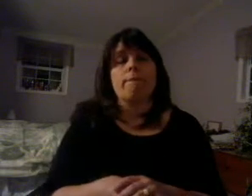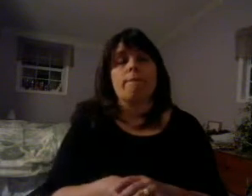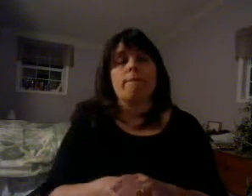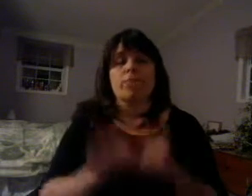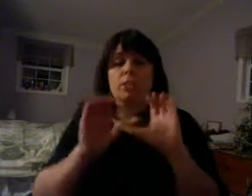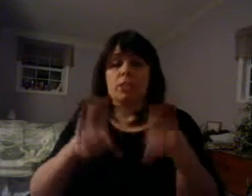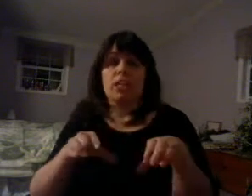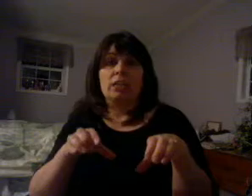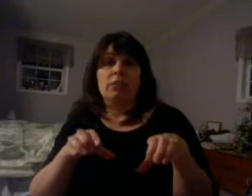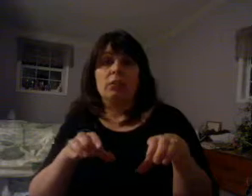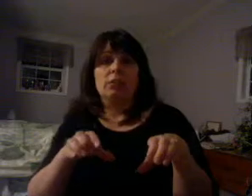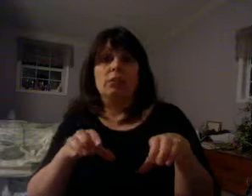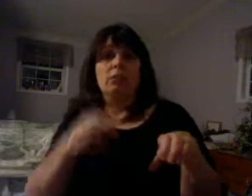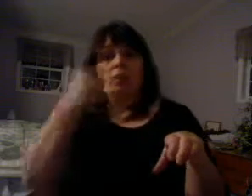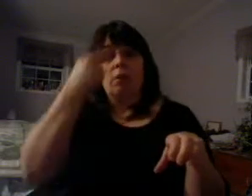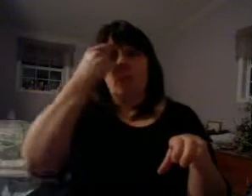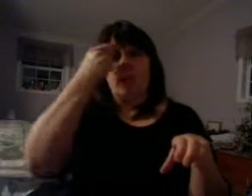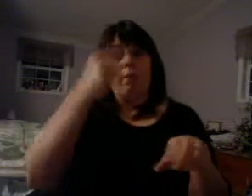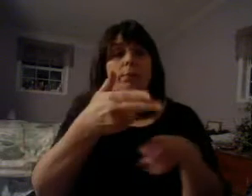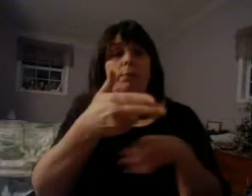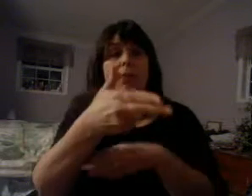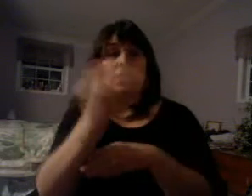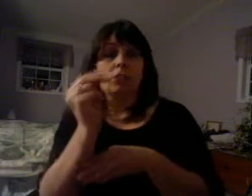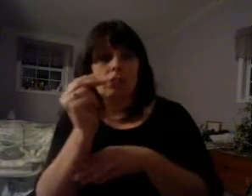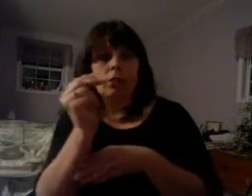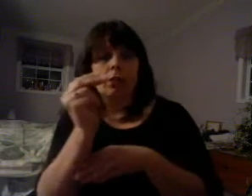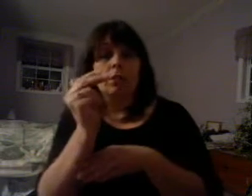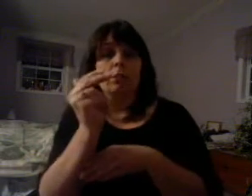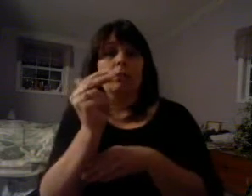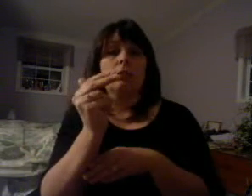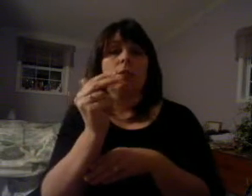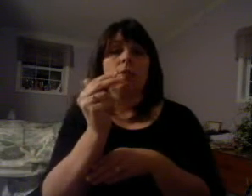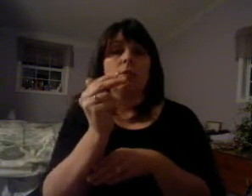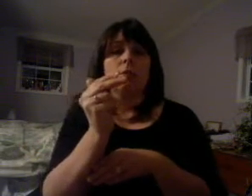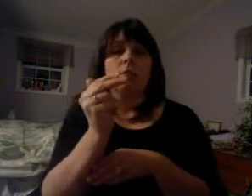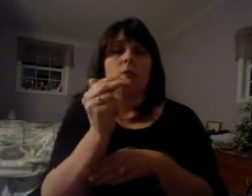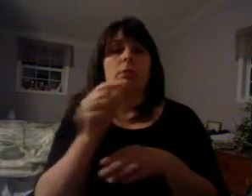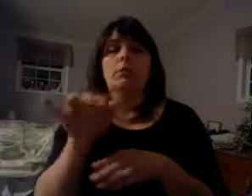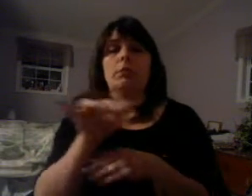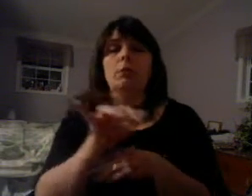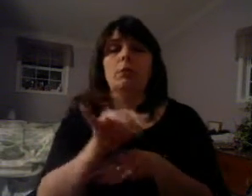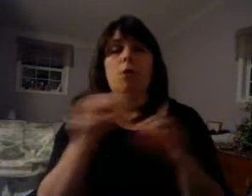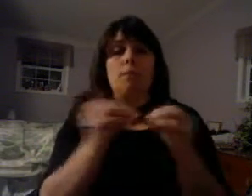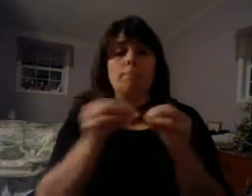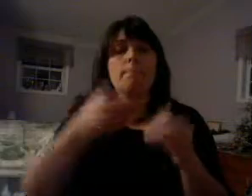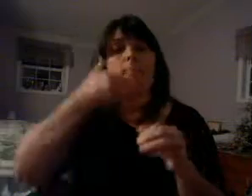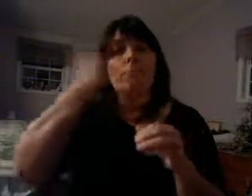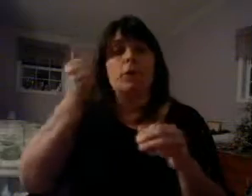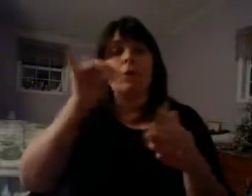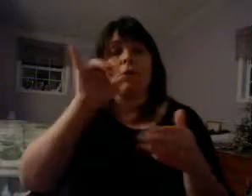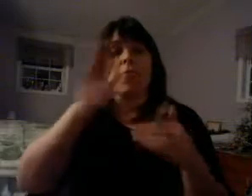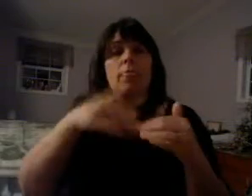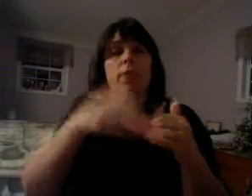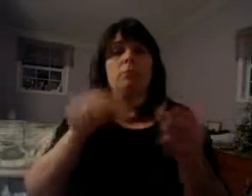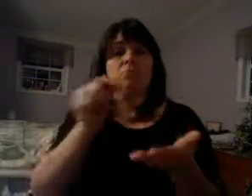murdered are almost exactly, of being involved in a homicide are almost exactly the same odds as graduating from college, and the odds of